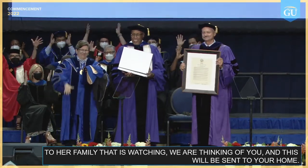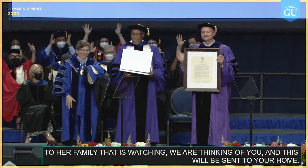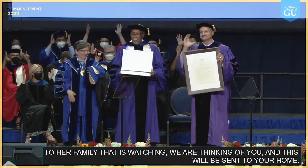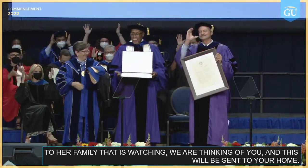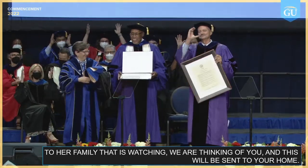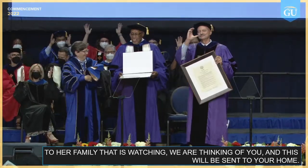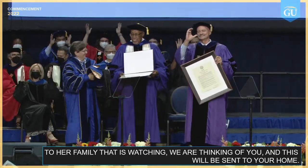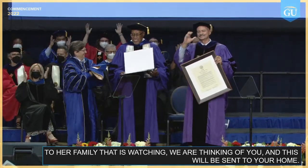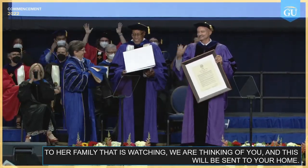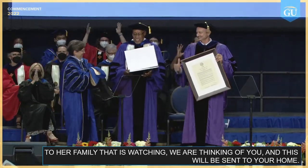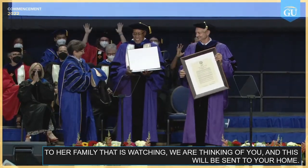Congratulations, Dot.